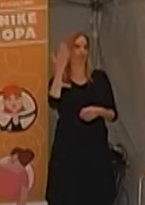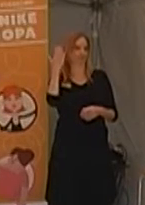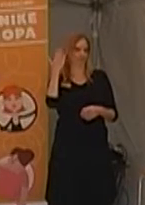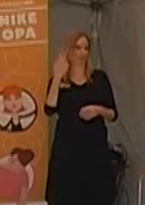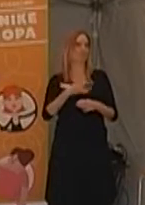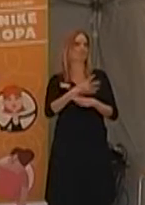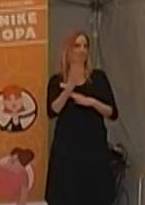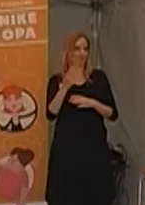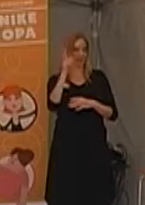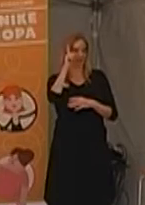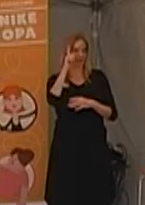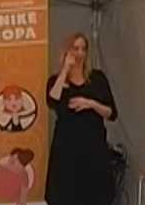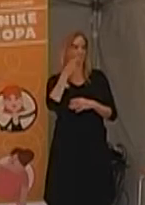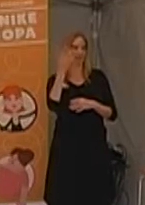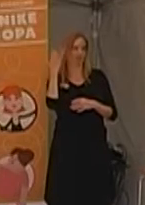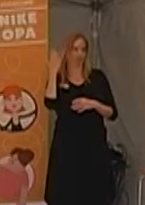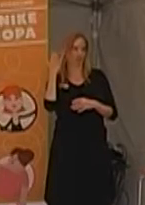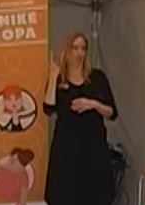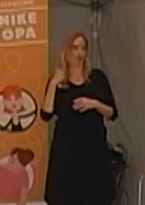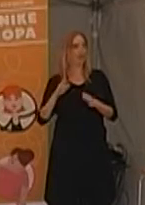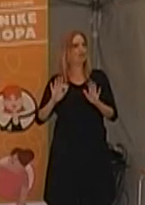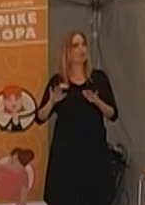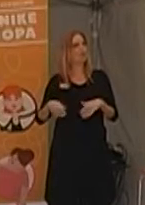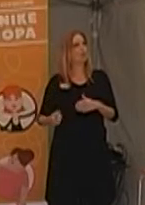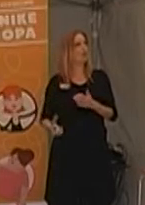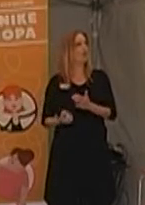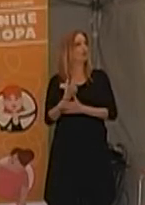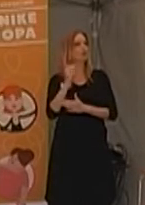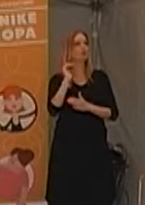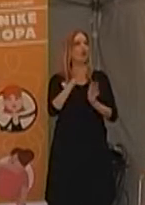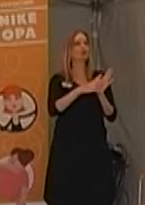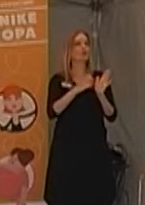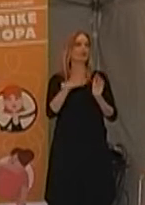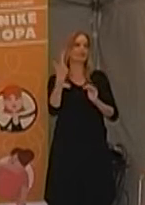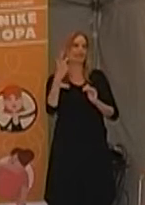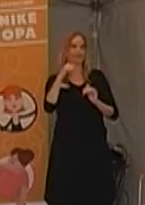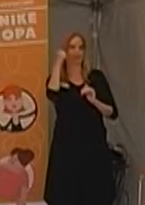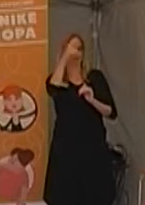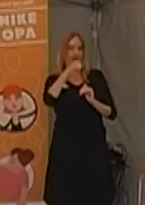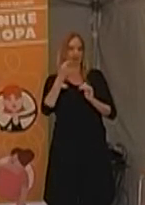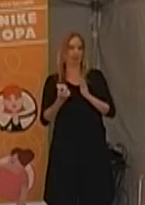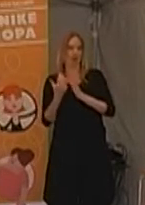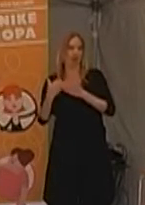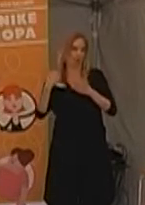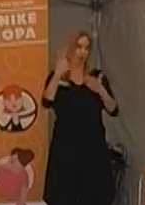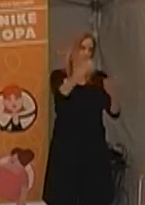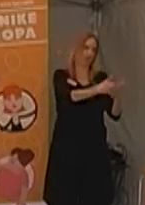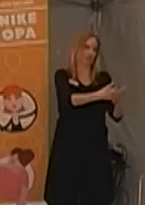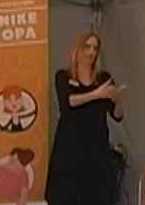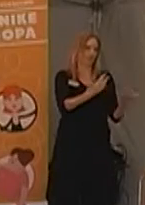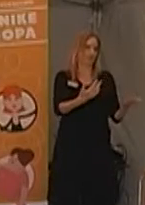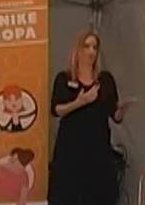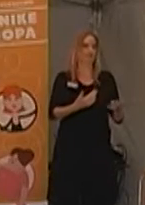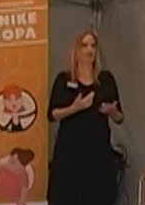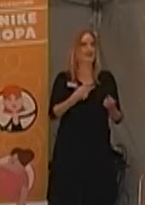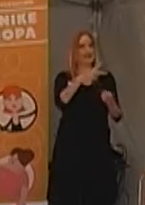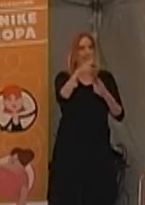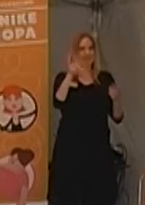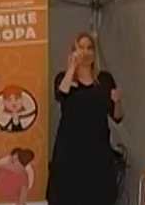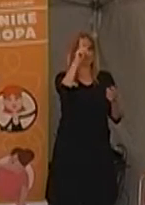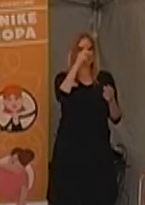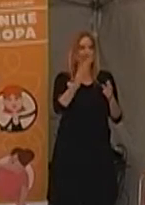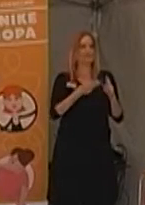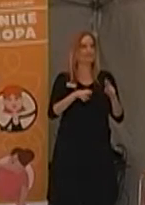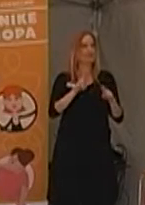Scandinavian countries since the 1970s, more or less in different countries, because the